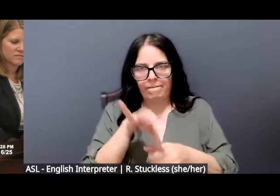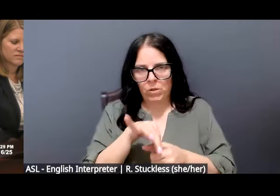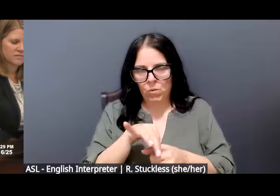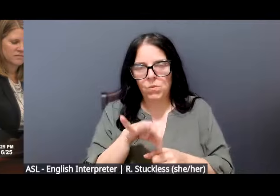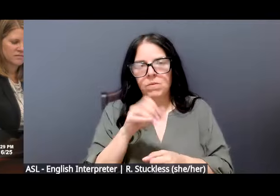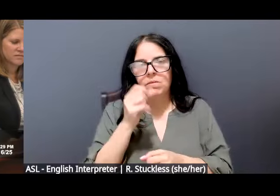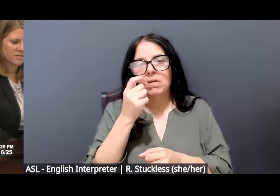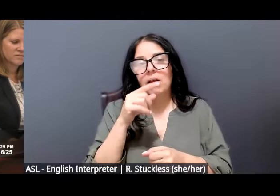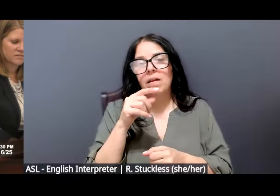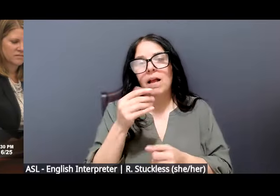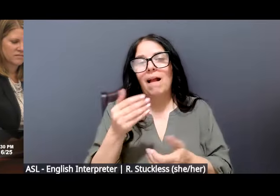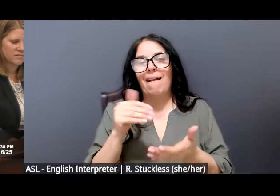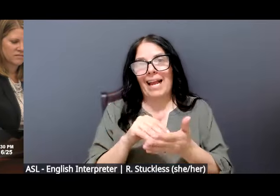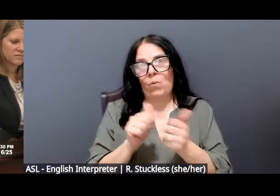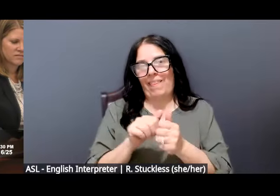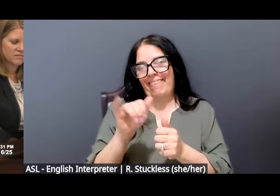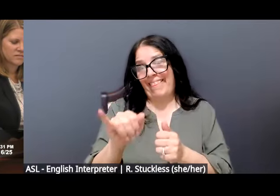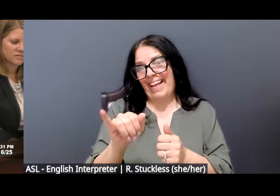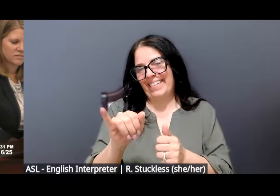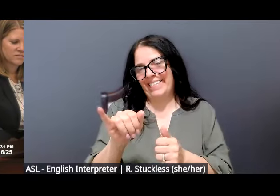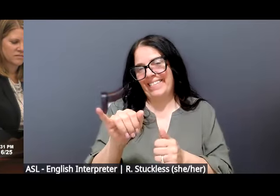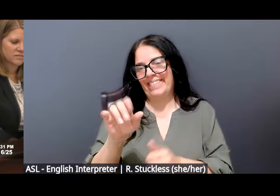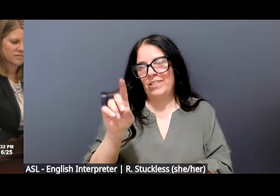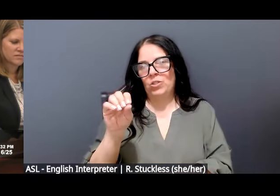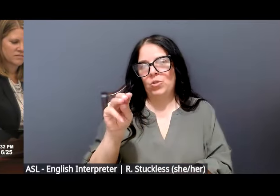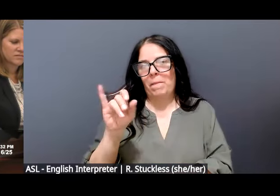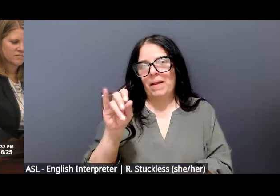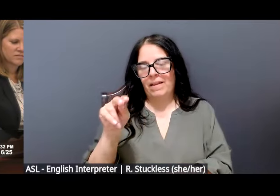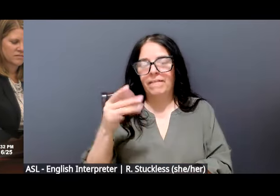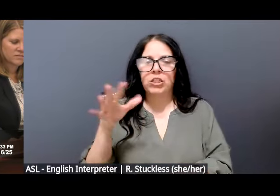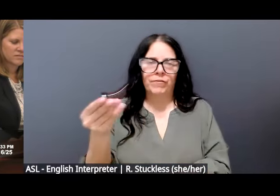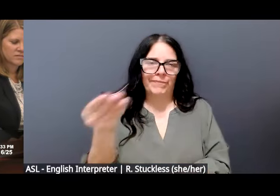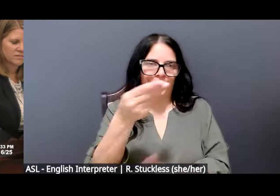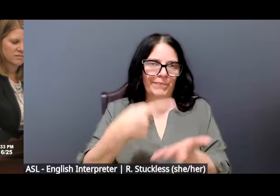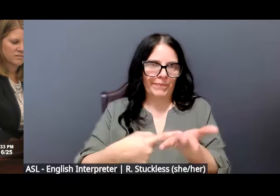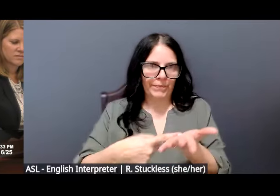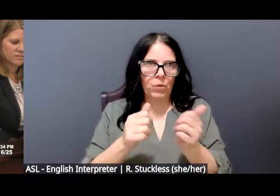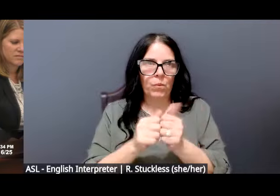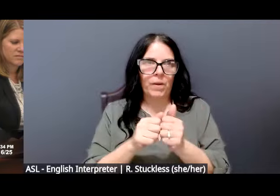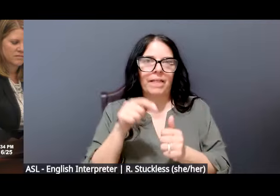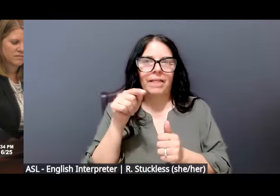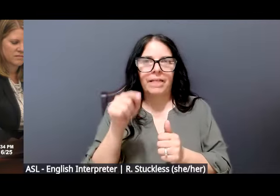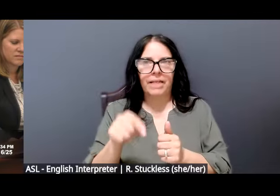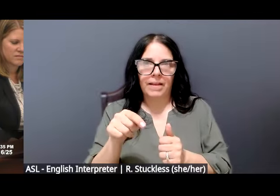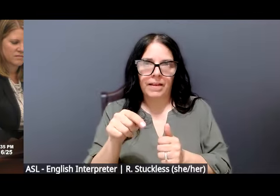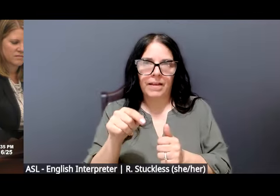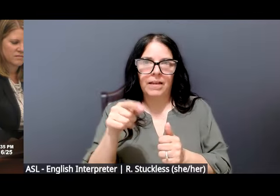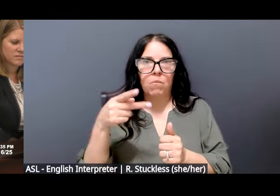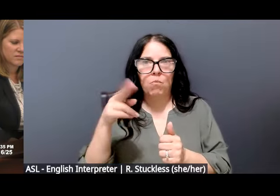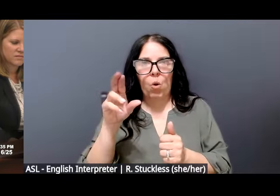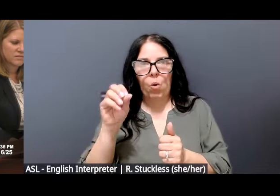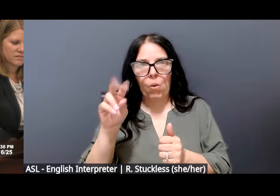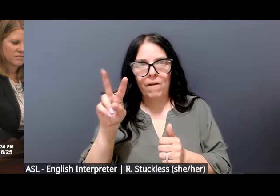again with Dominion, de minimis change that's gone through the EAC as well as Pro V&V Vistal Test